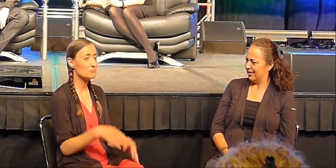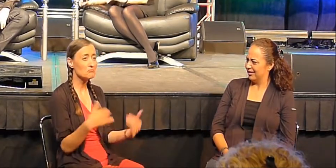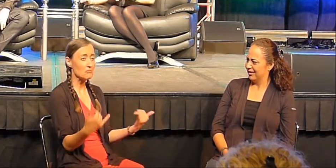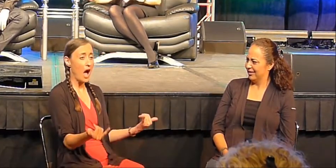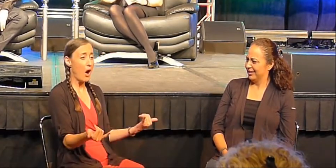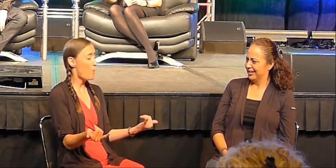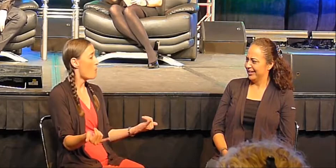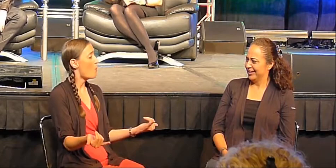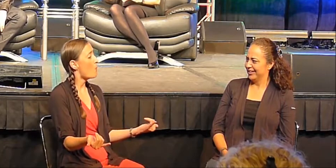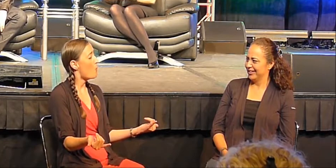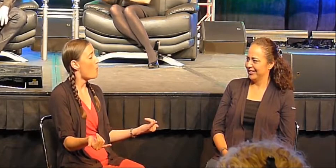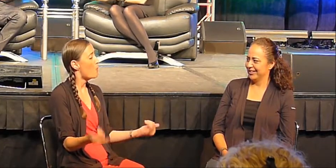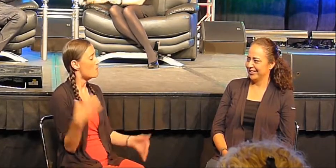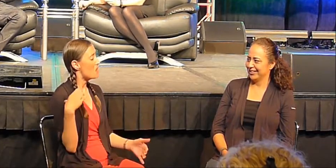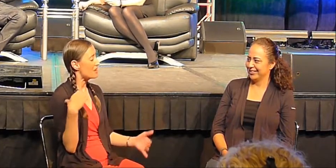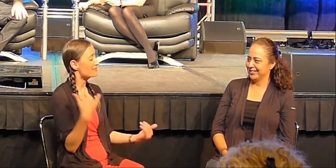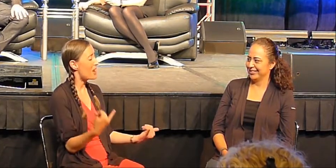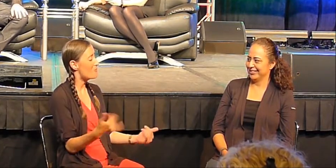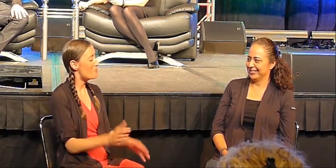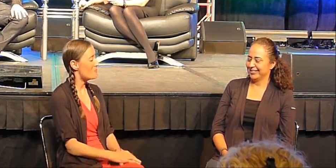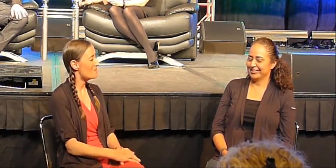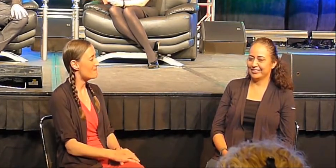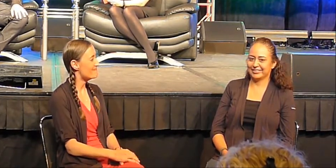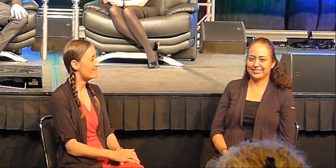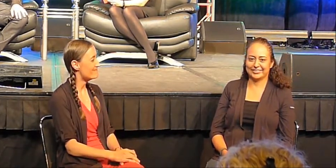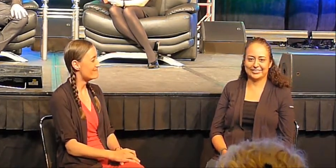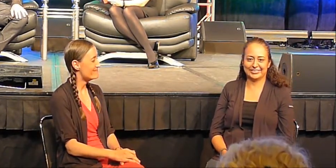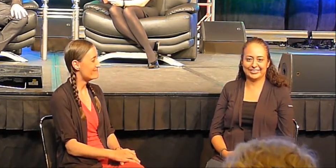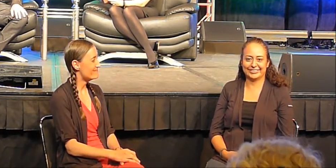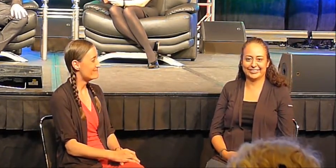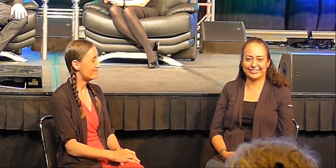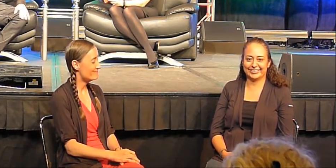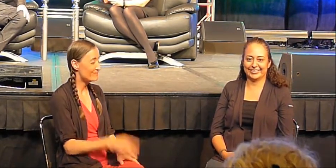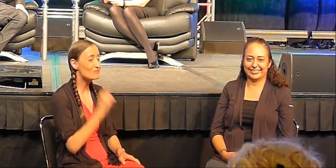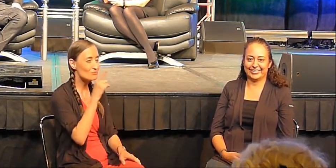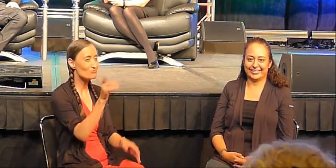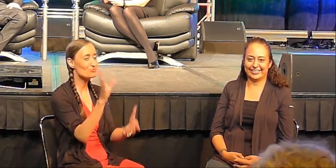boss. True story.